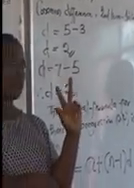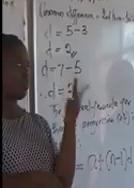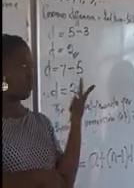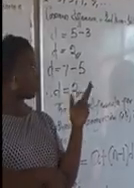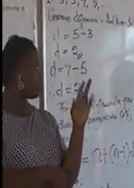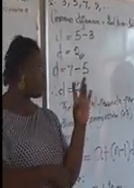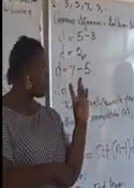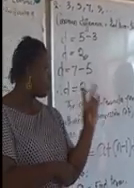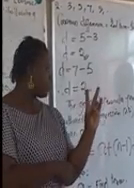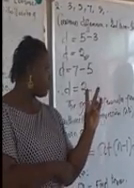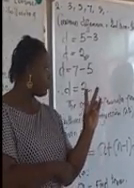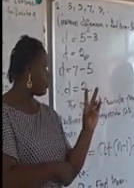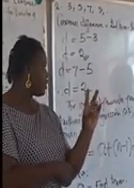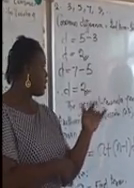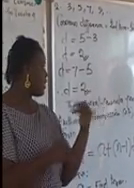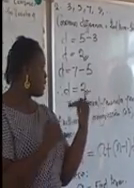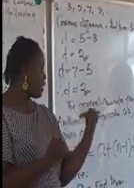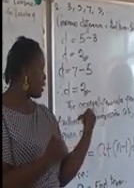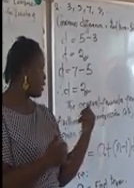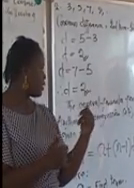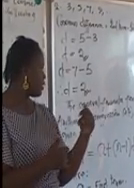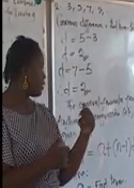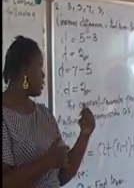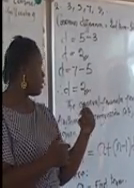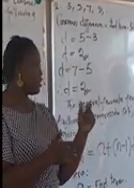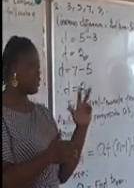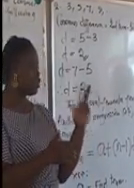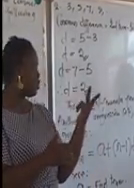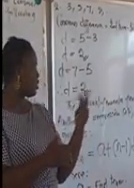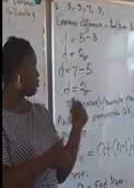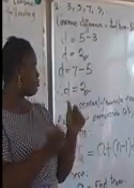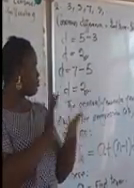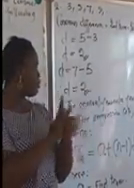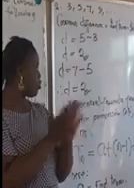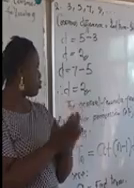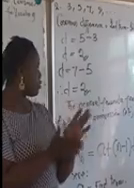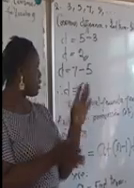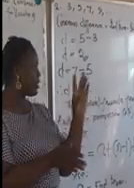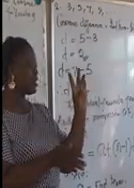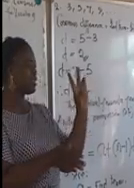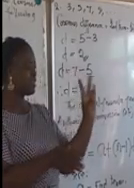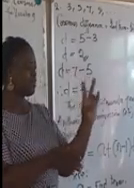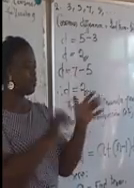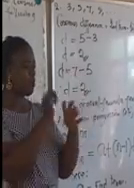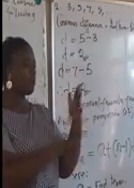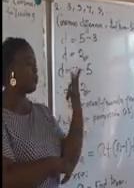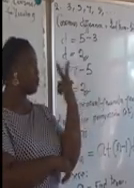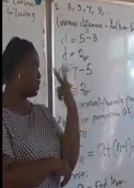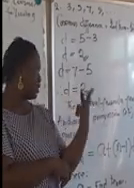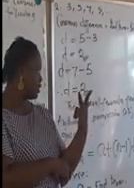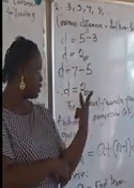is 7, will become 7 minus 3, which is the first term. 7 minus 3.